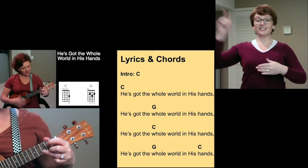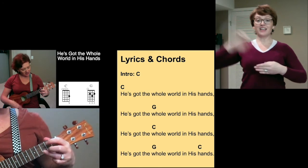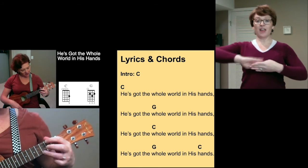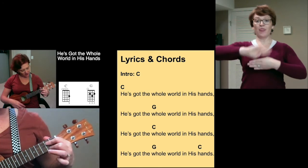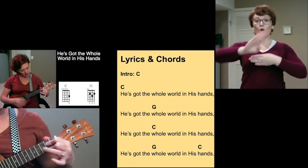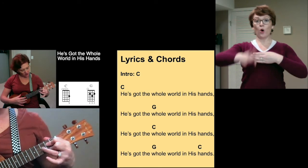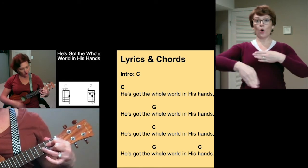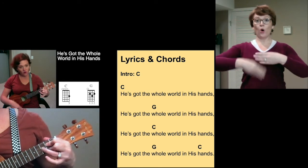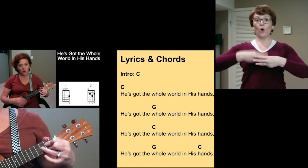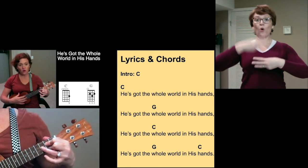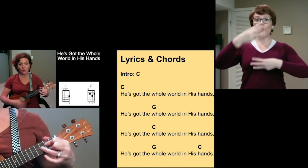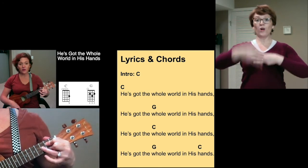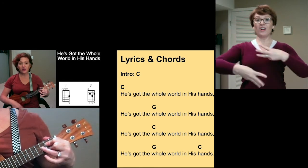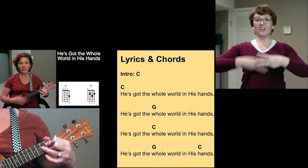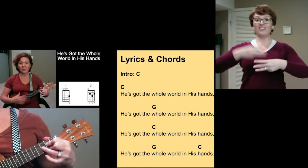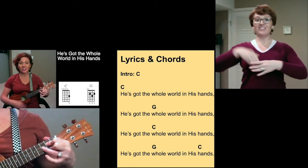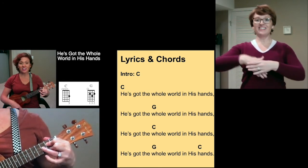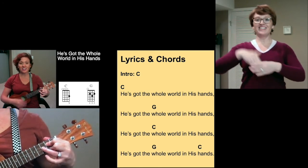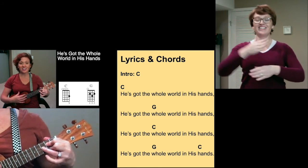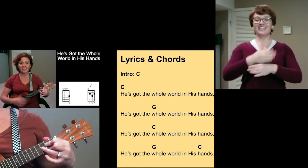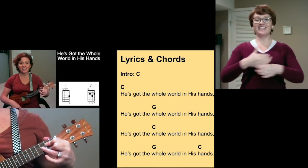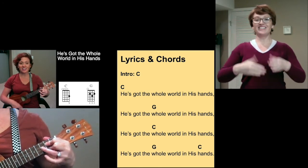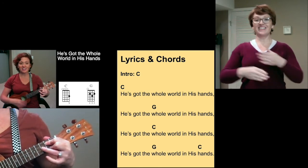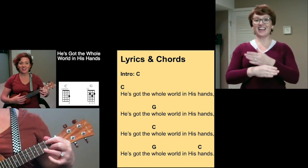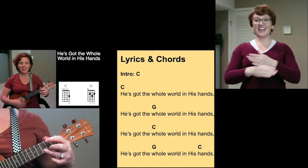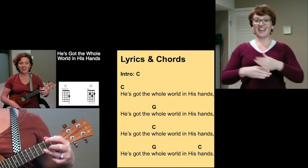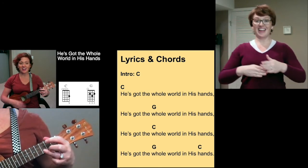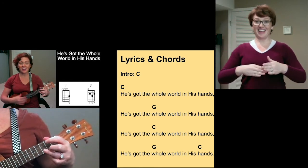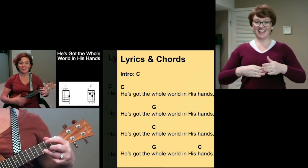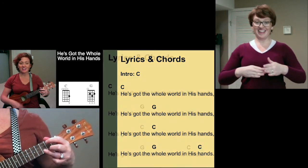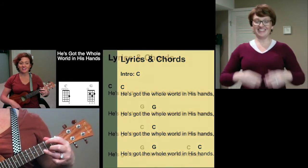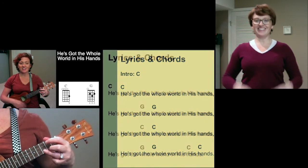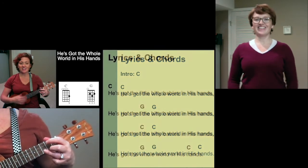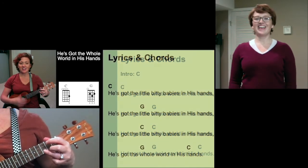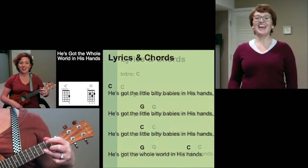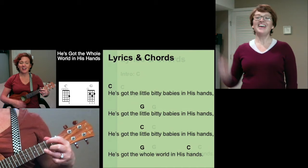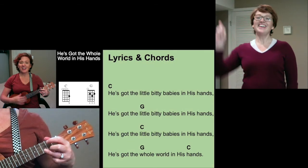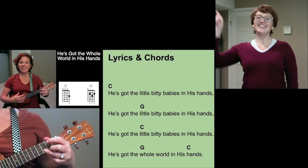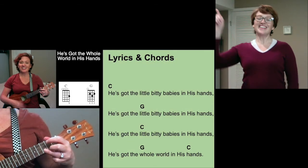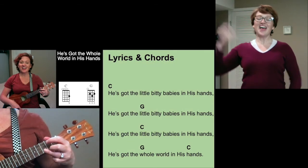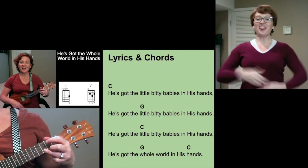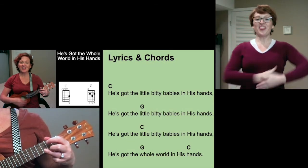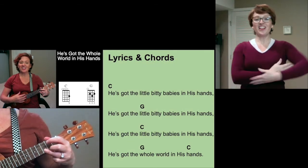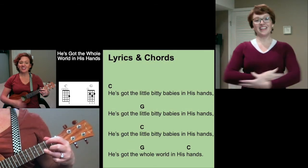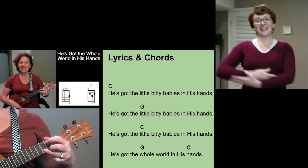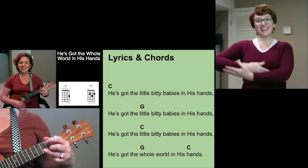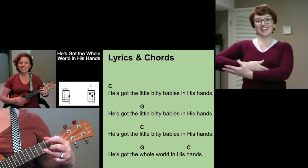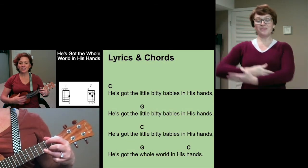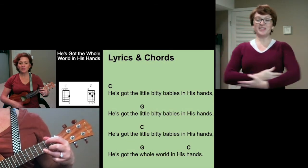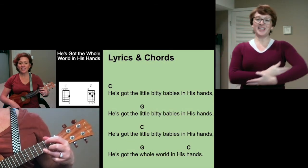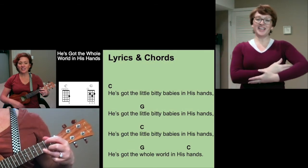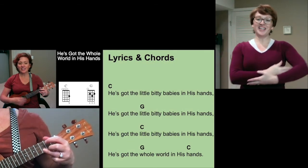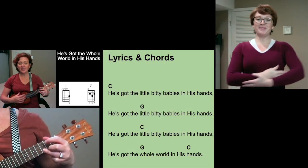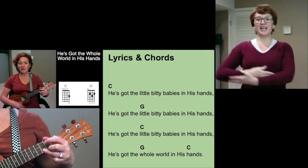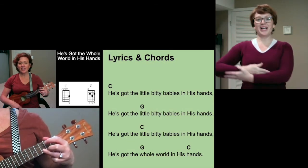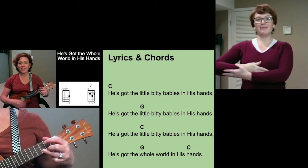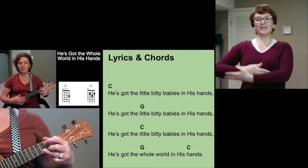got the whole world in his hands. He's got the little bitty